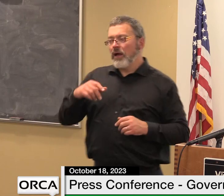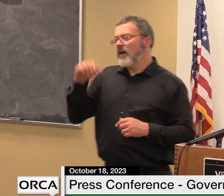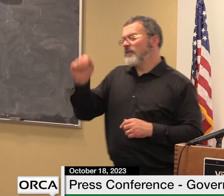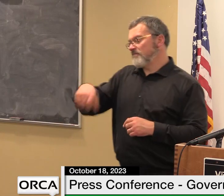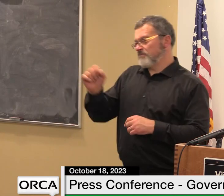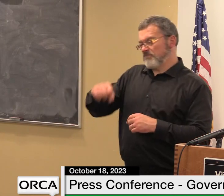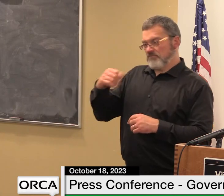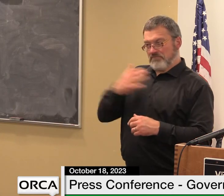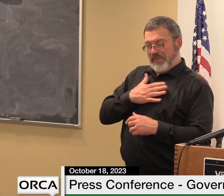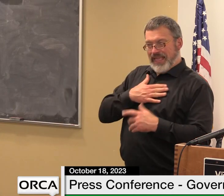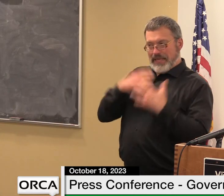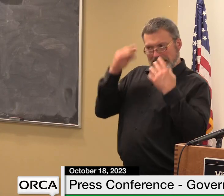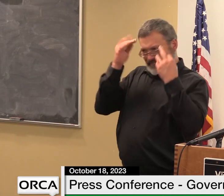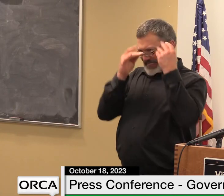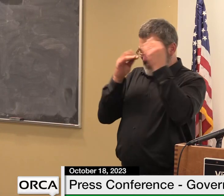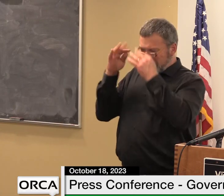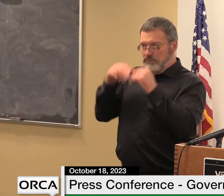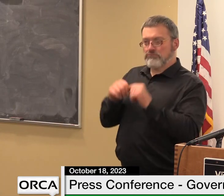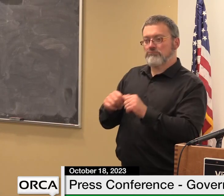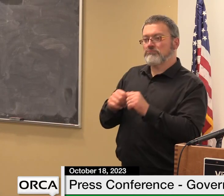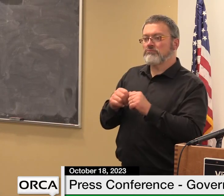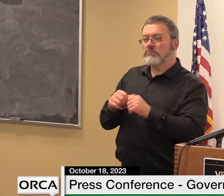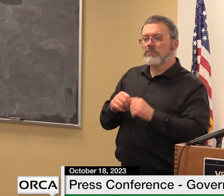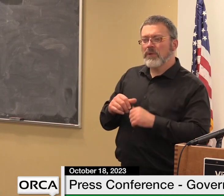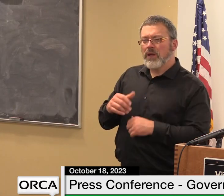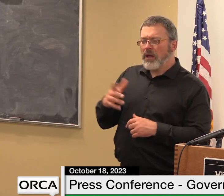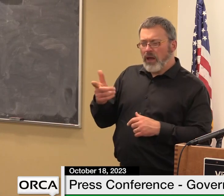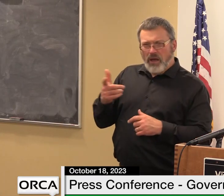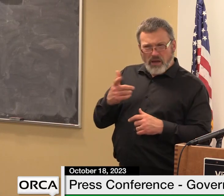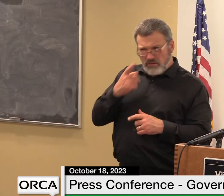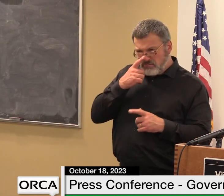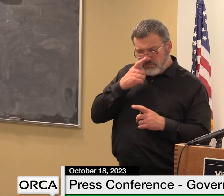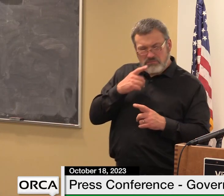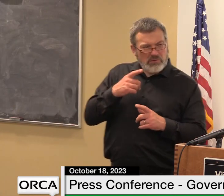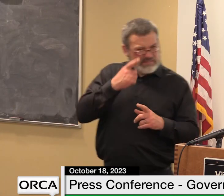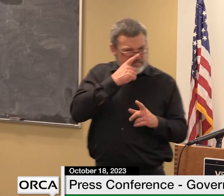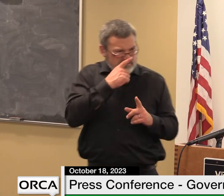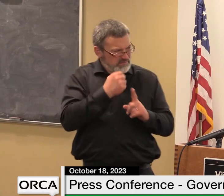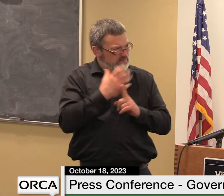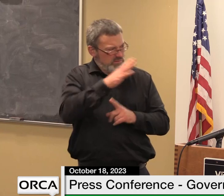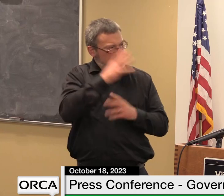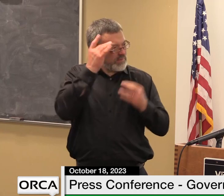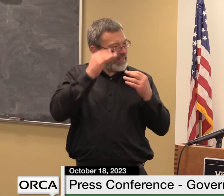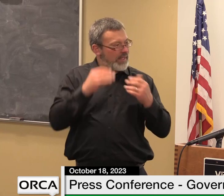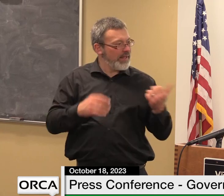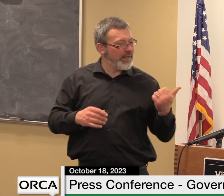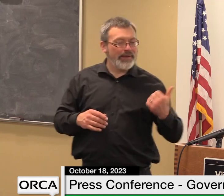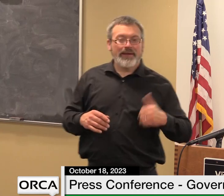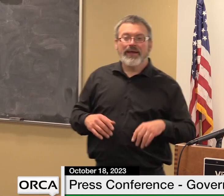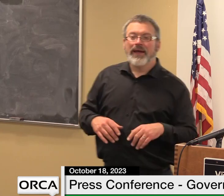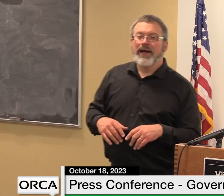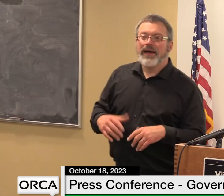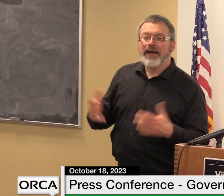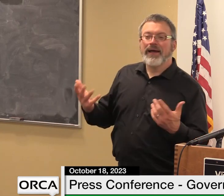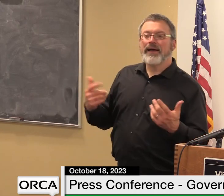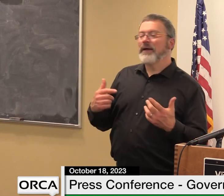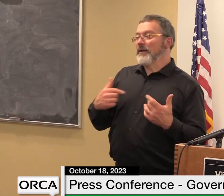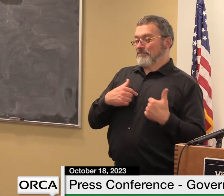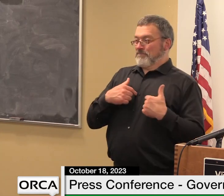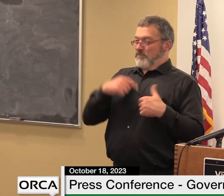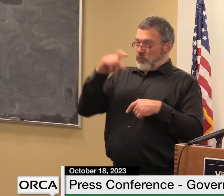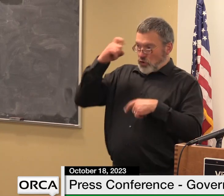Heavily. In what way? Well, I think that I do have a responsibility. You know, I take that